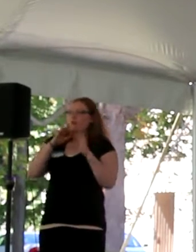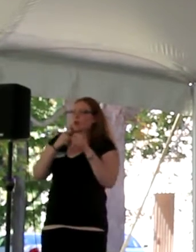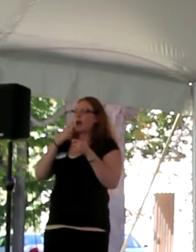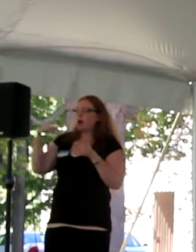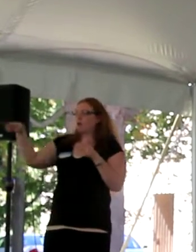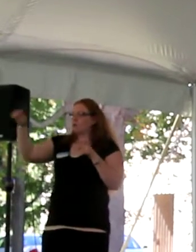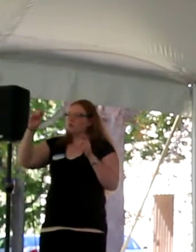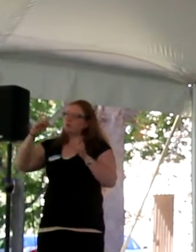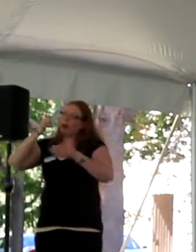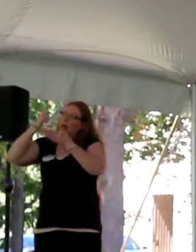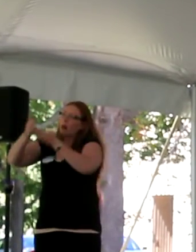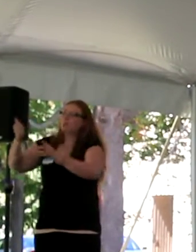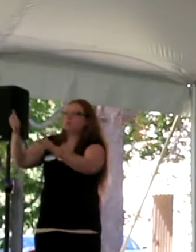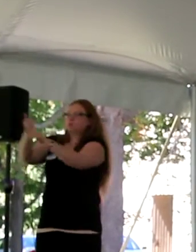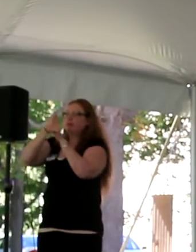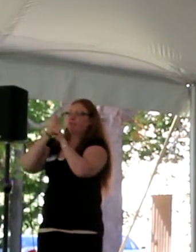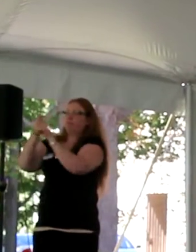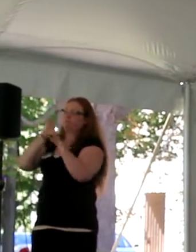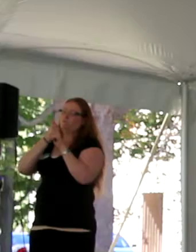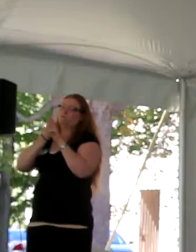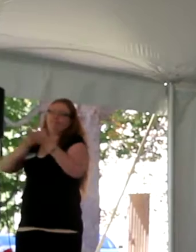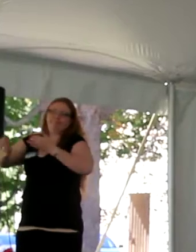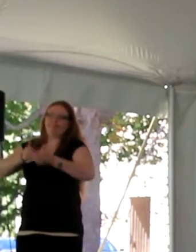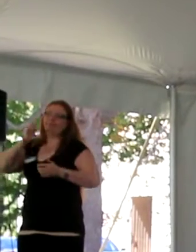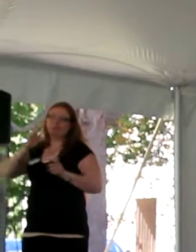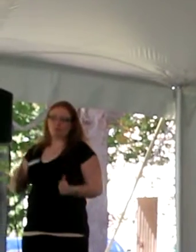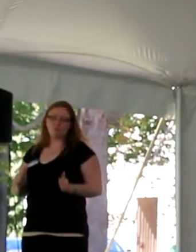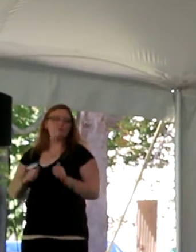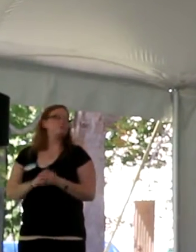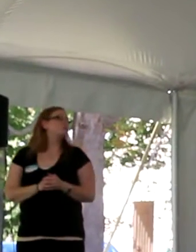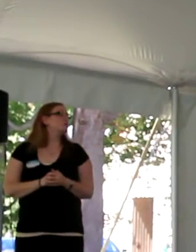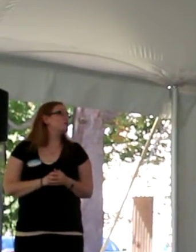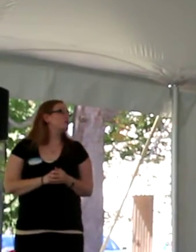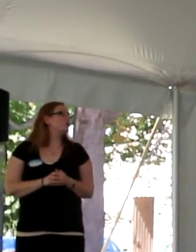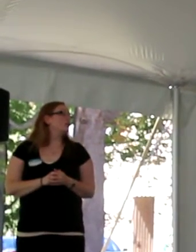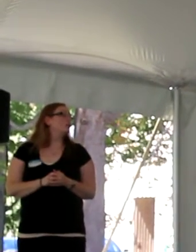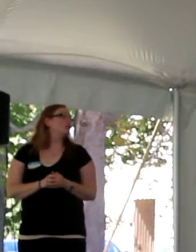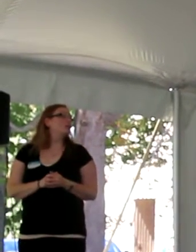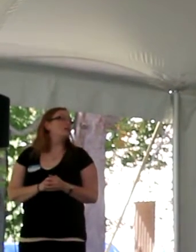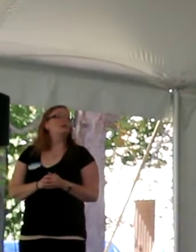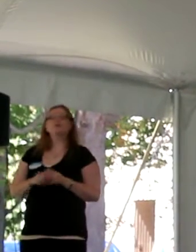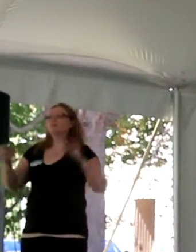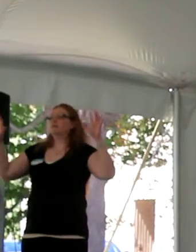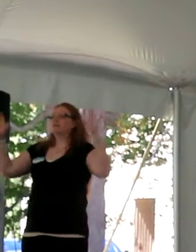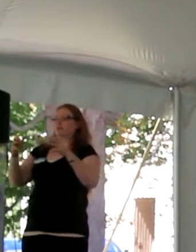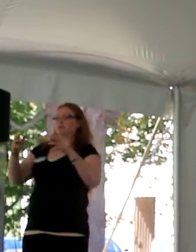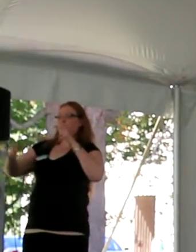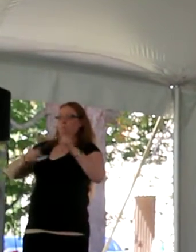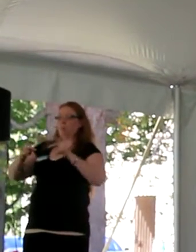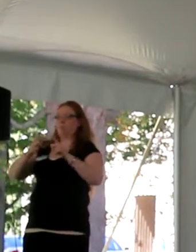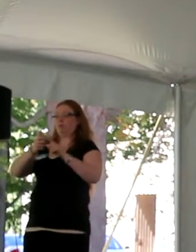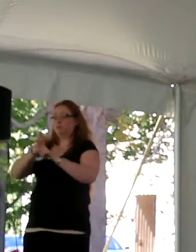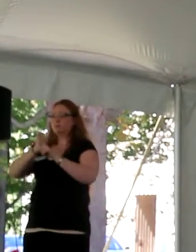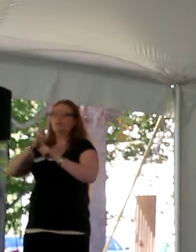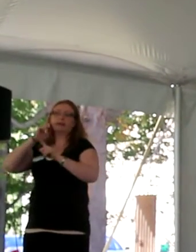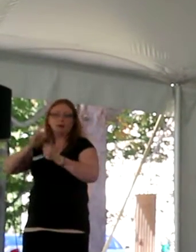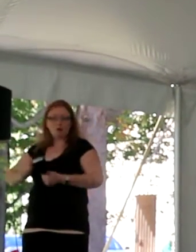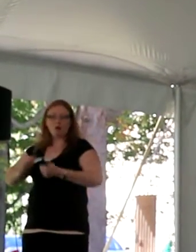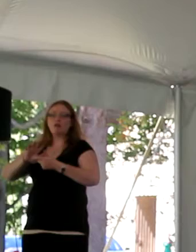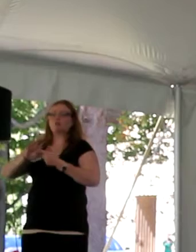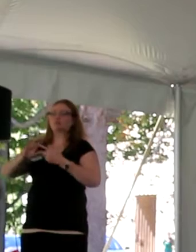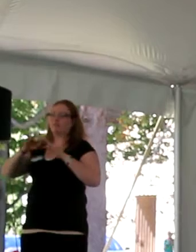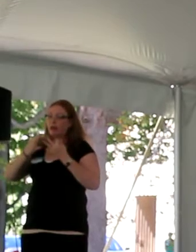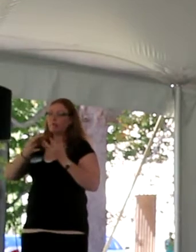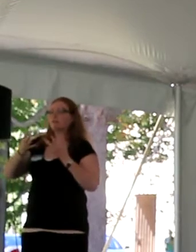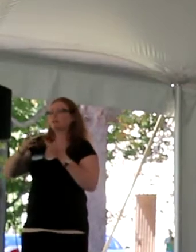yourselves through your hearing loss. Then it's to bring together people with hearing loss, their families, their